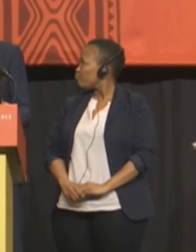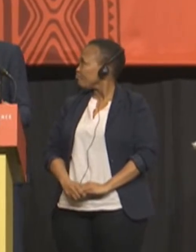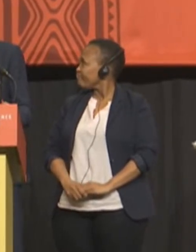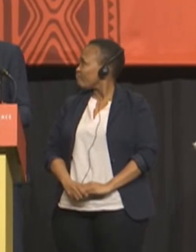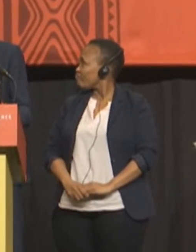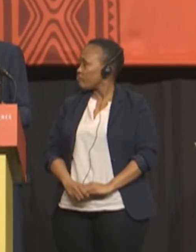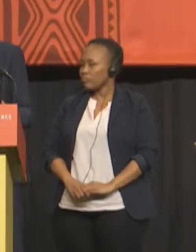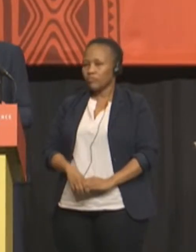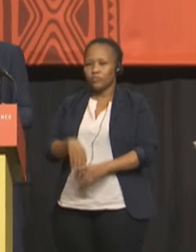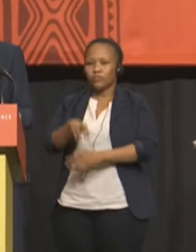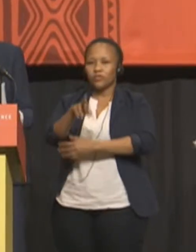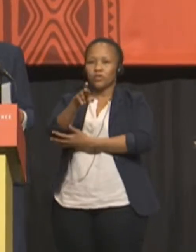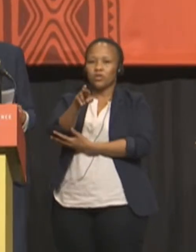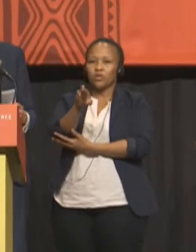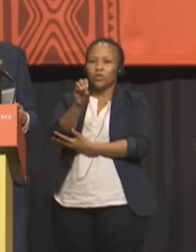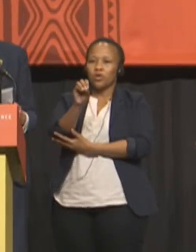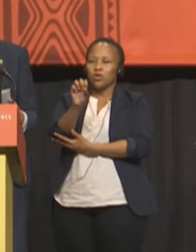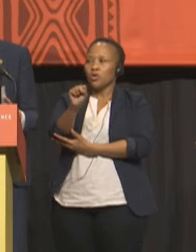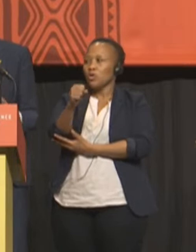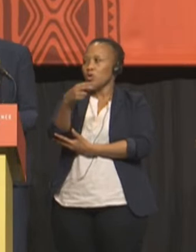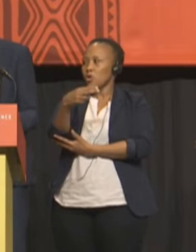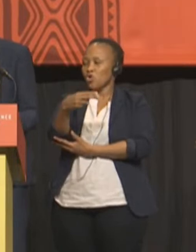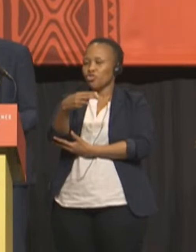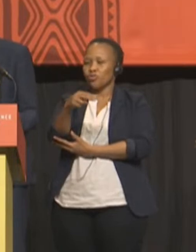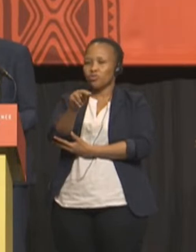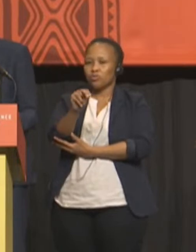Roshna Mangoe.